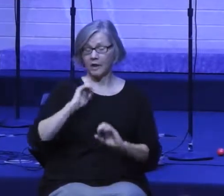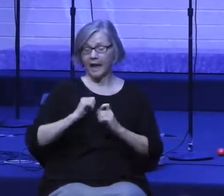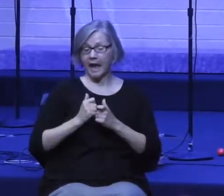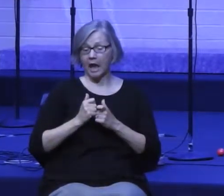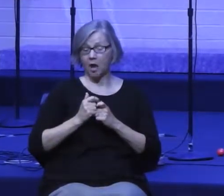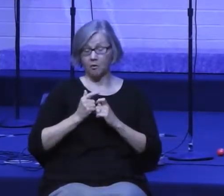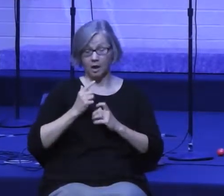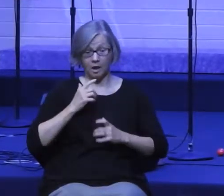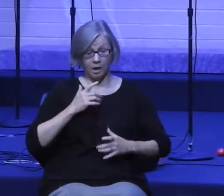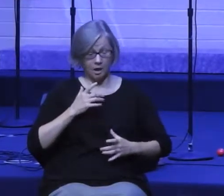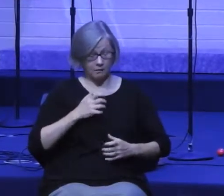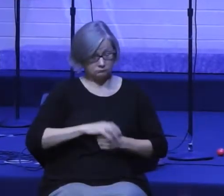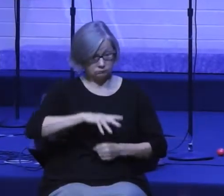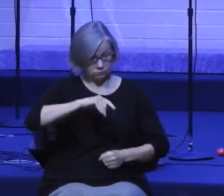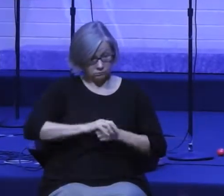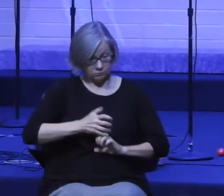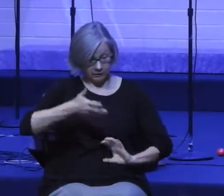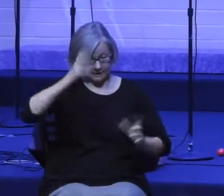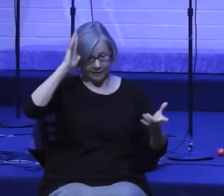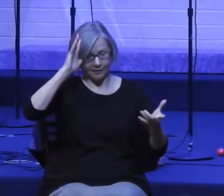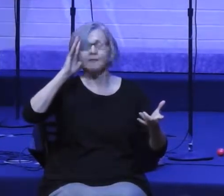doing?